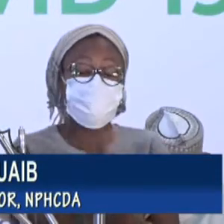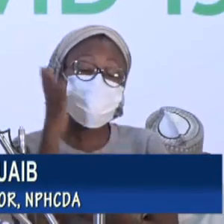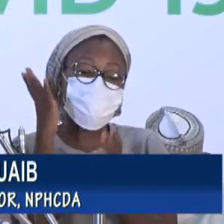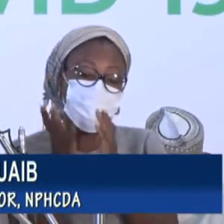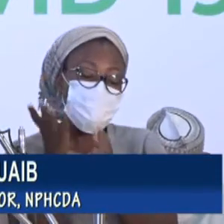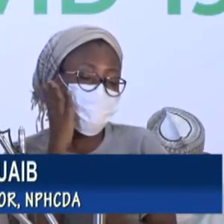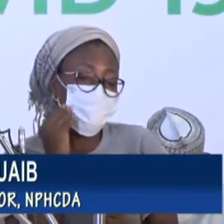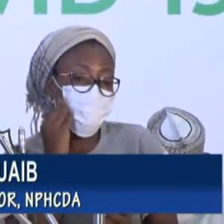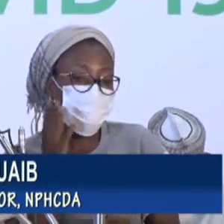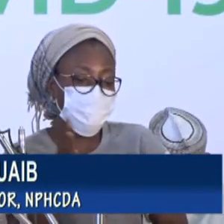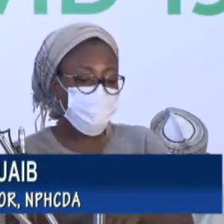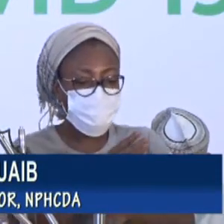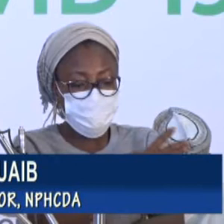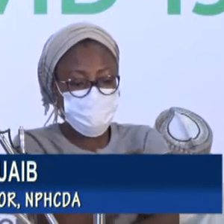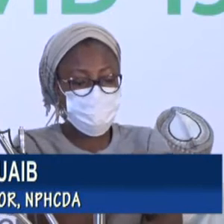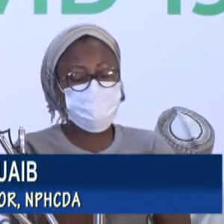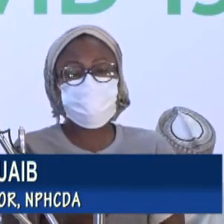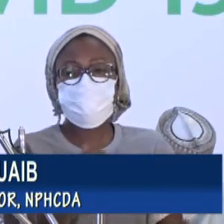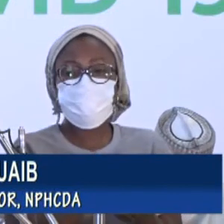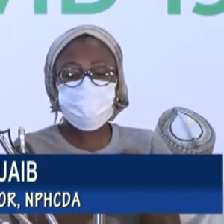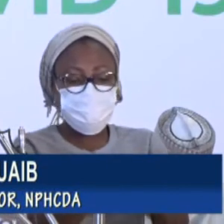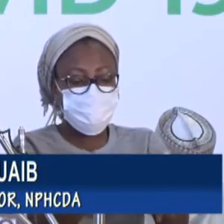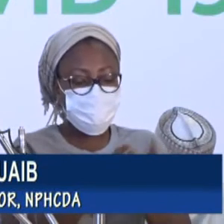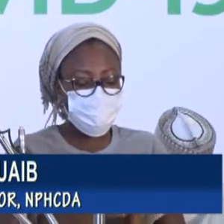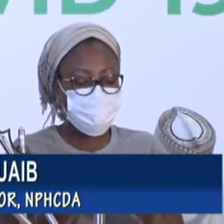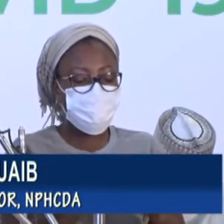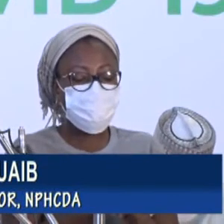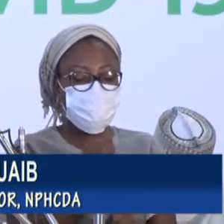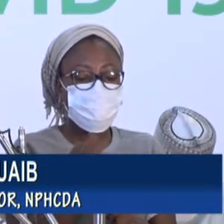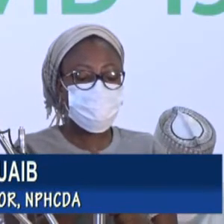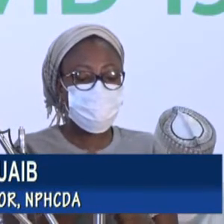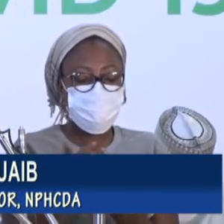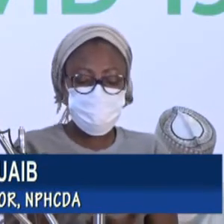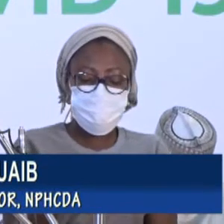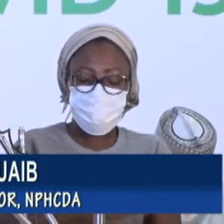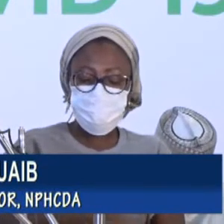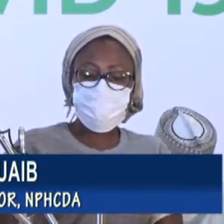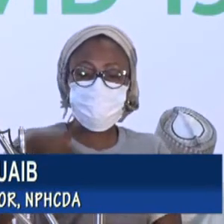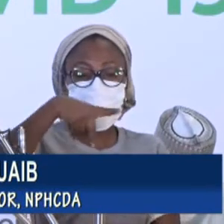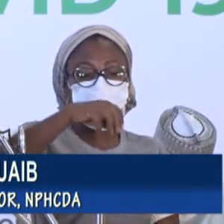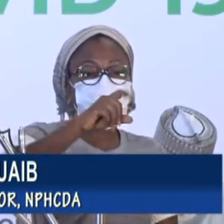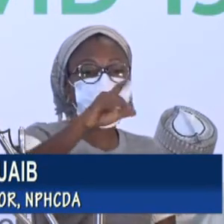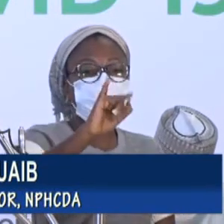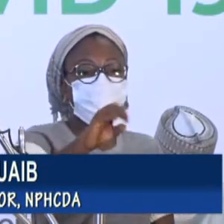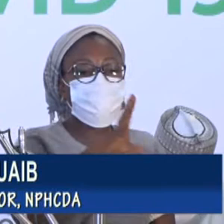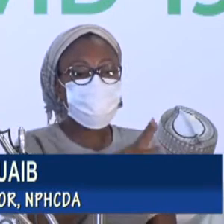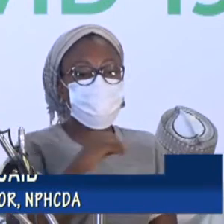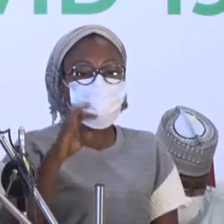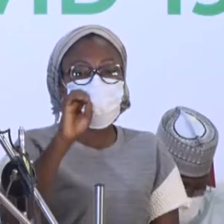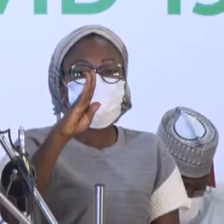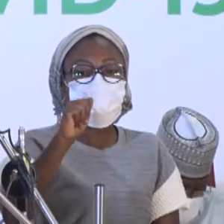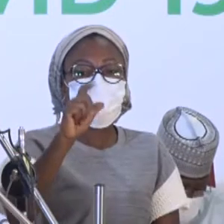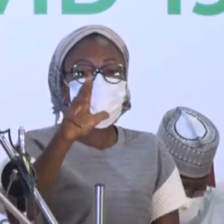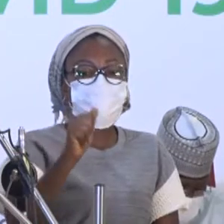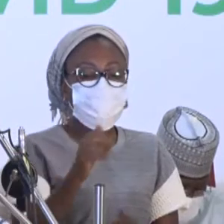and manpower acquired from eradicating polio and Ebola will help us in the